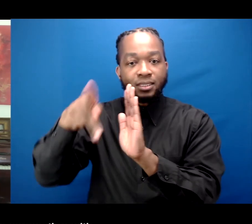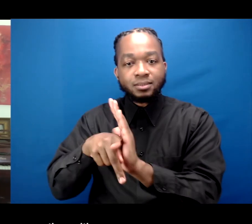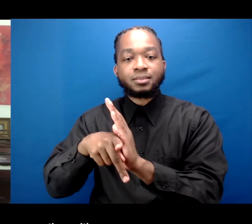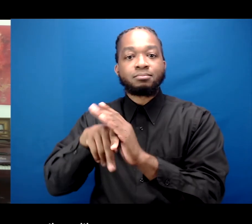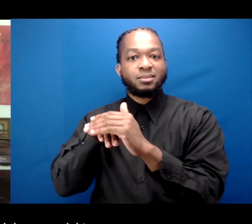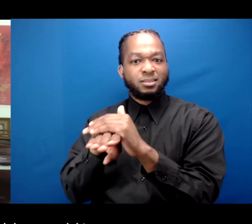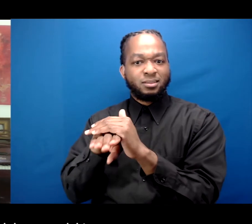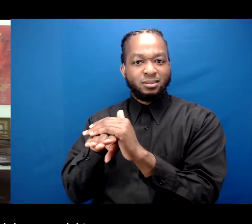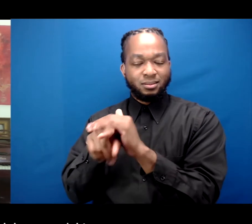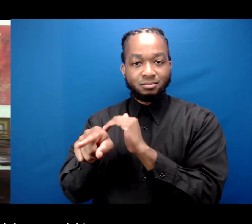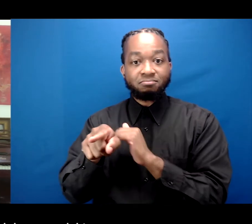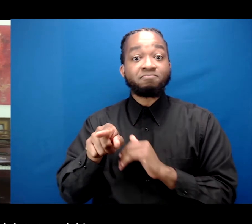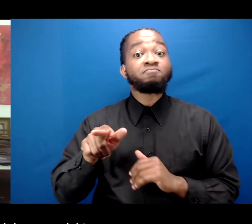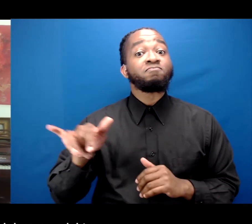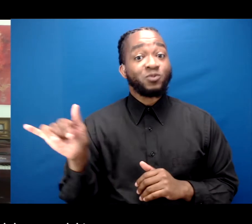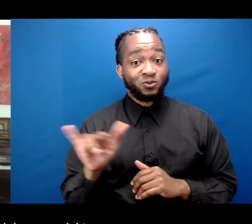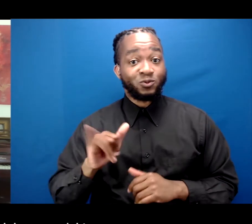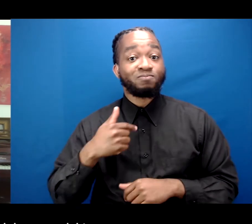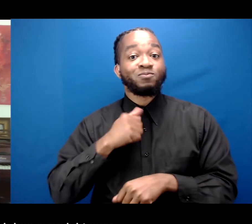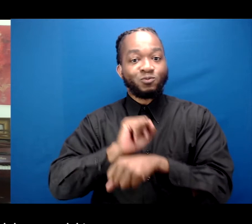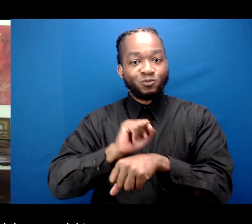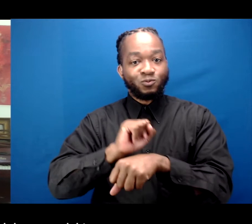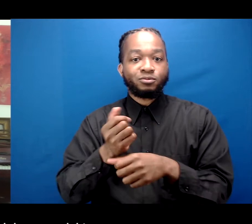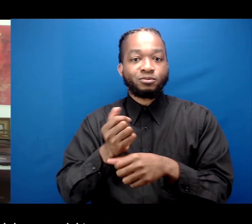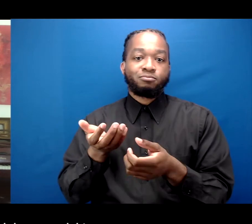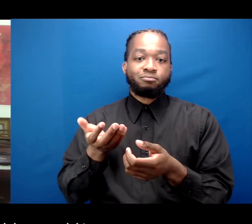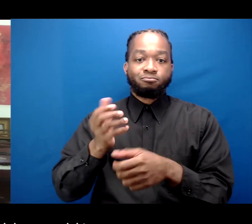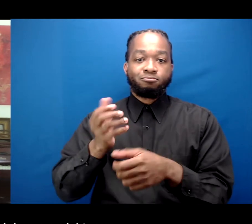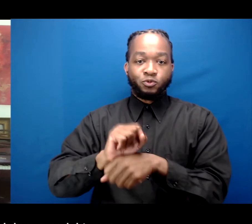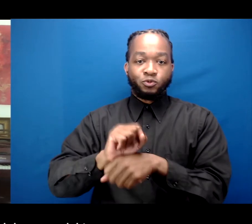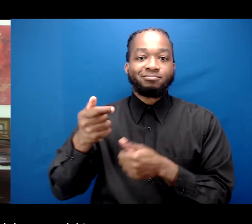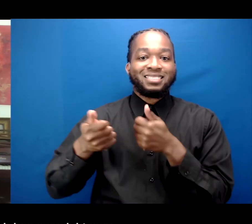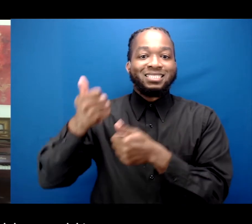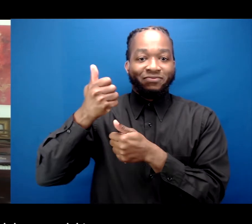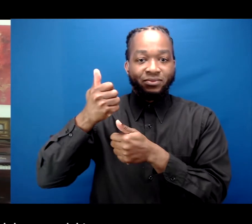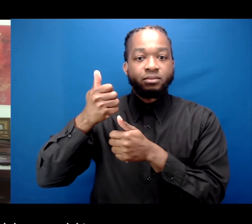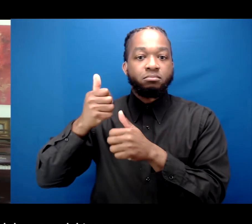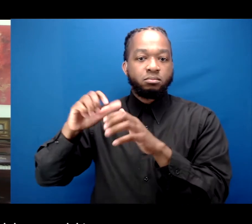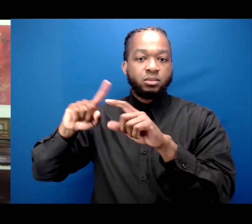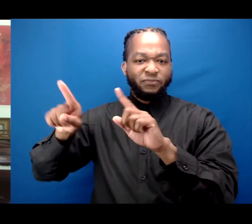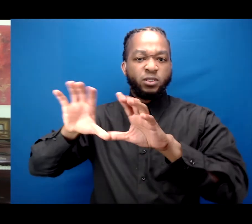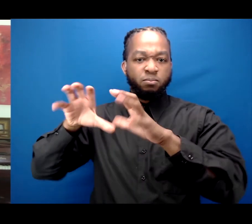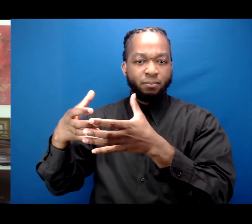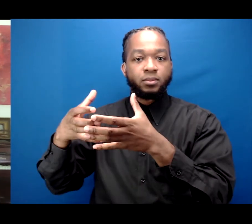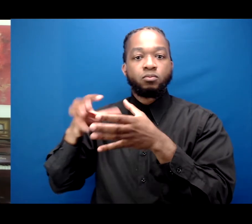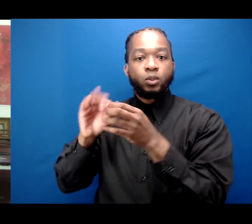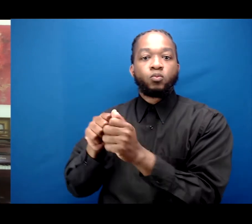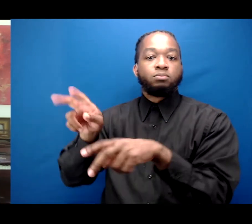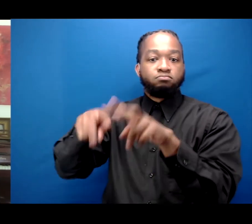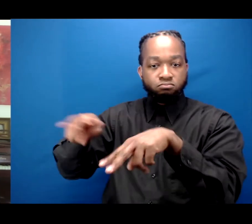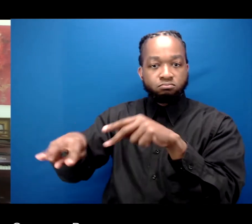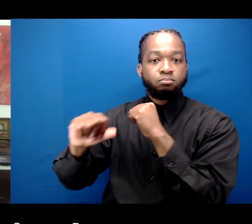served as chief of the Media Bureau, which has oversight over broadcasters and cable companies and oversees captioning